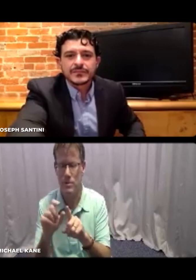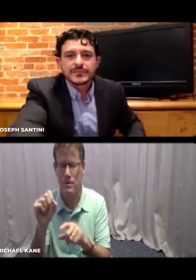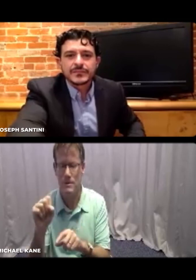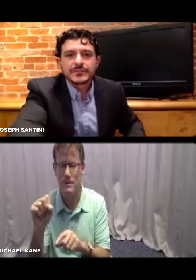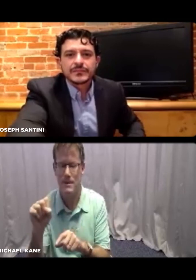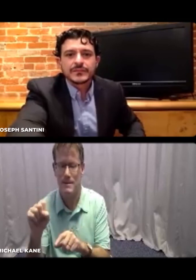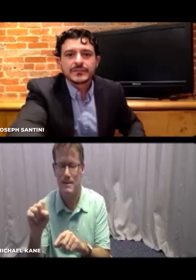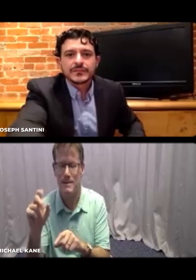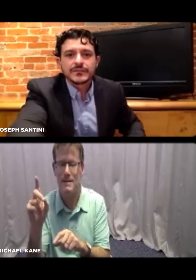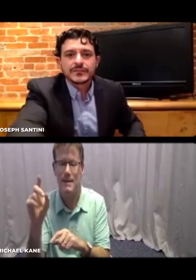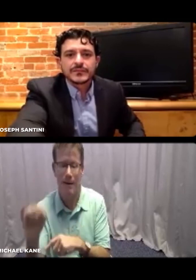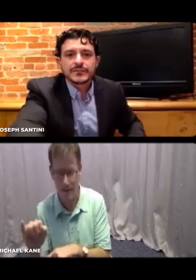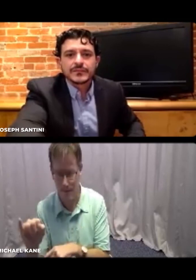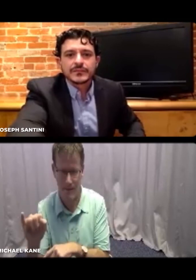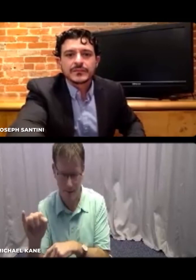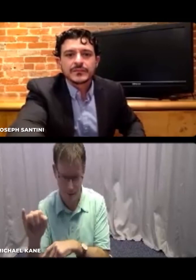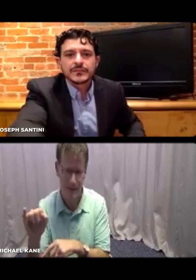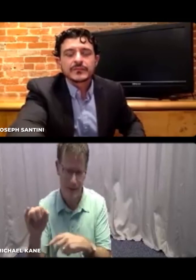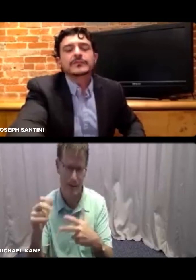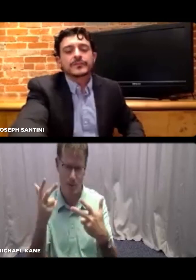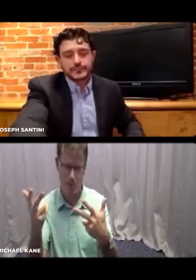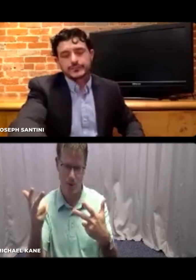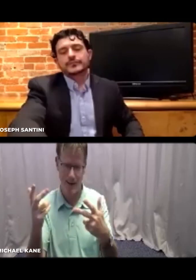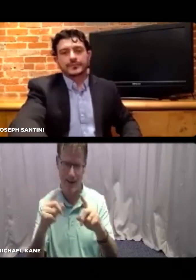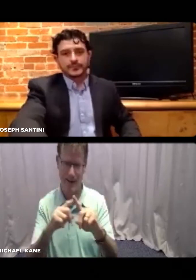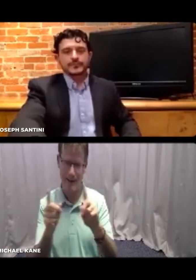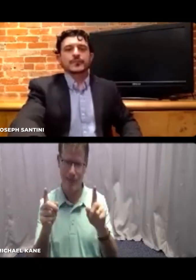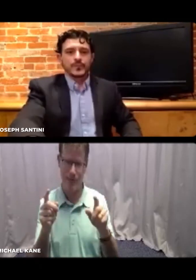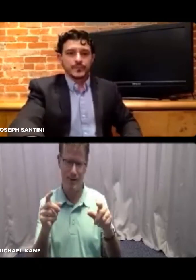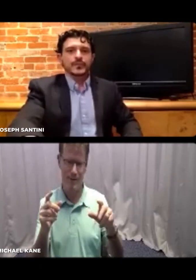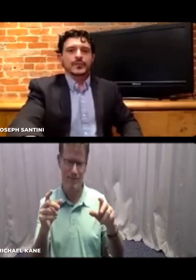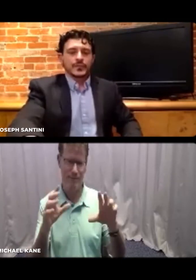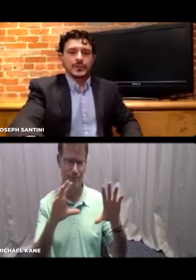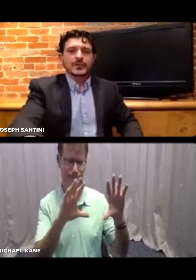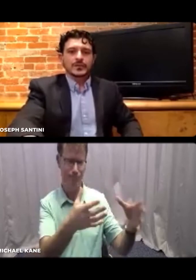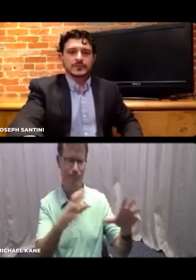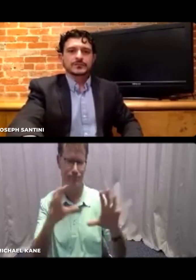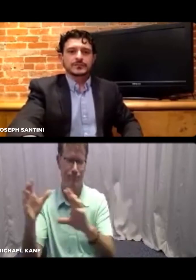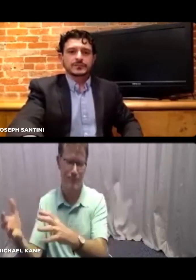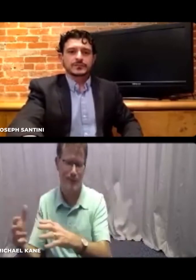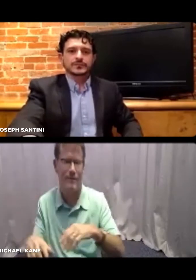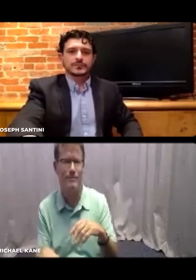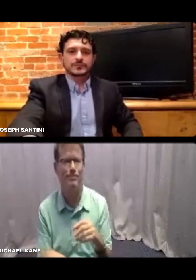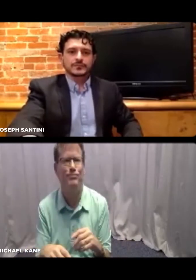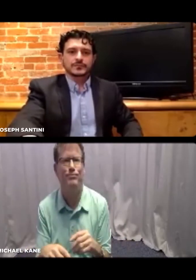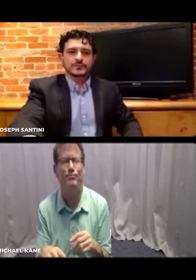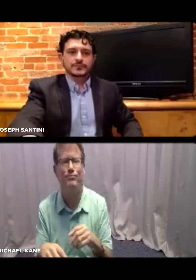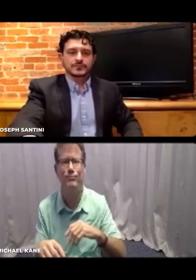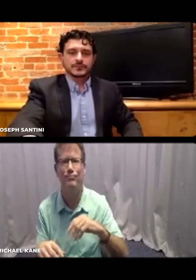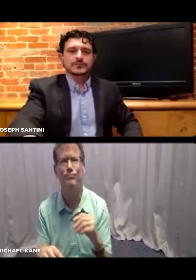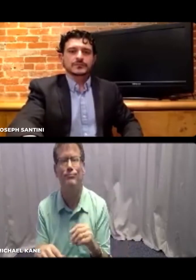have SSDI. And so those are three different types of benefits. Yeah,